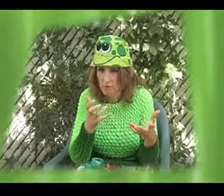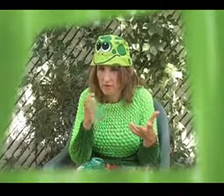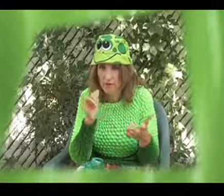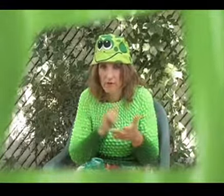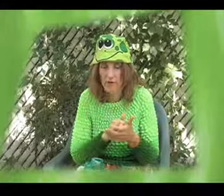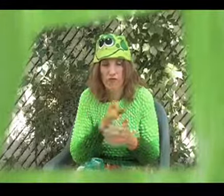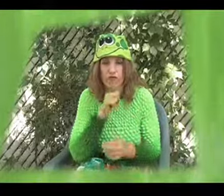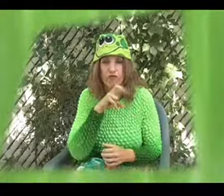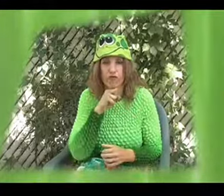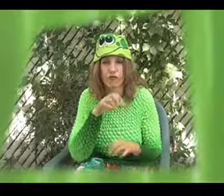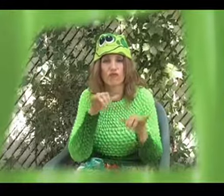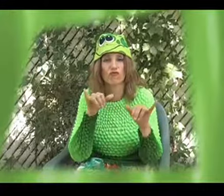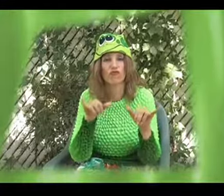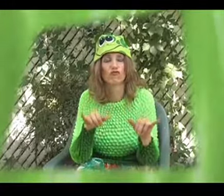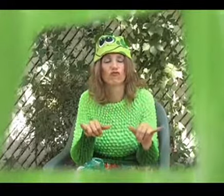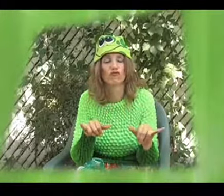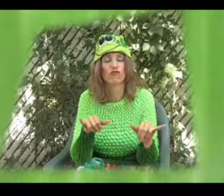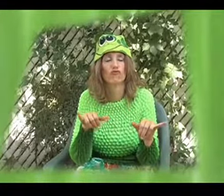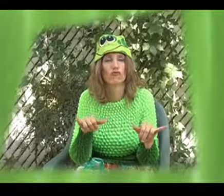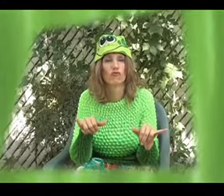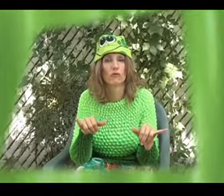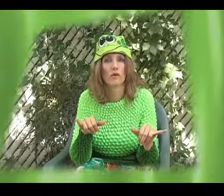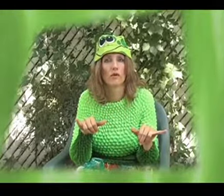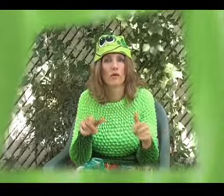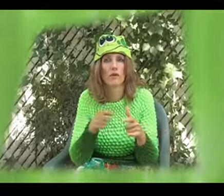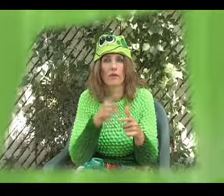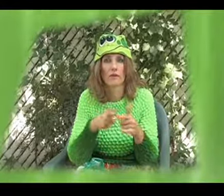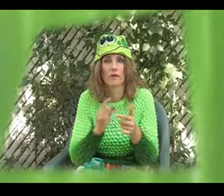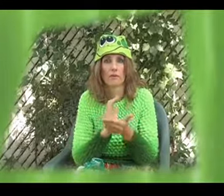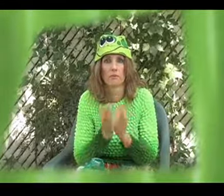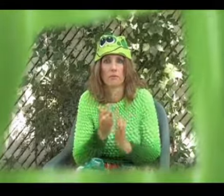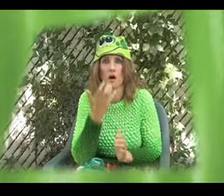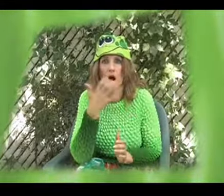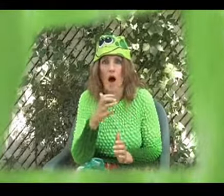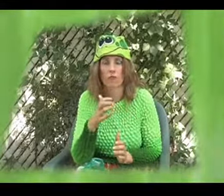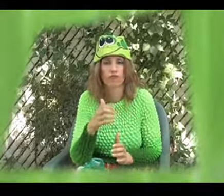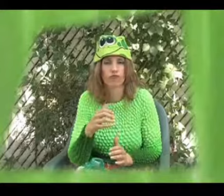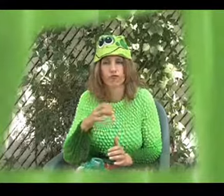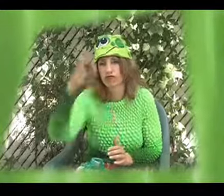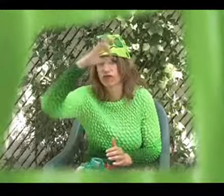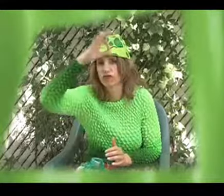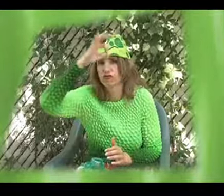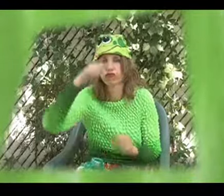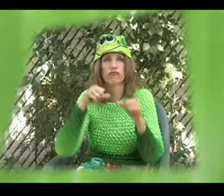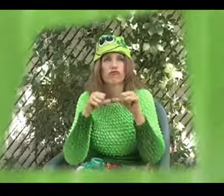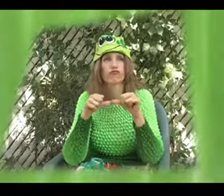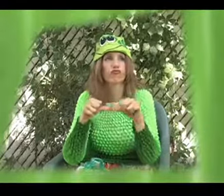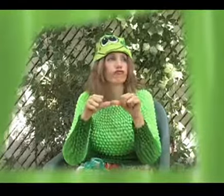happen? That frog will just stay there, and then it'll become hot. But the frog won't know it's hot, so it'll